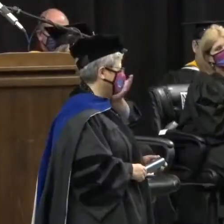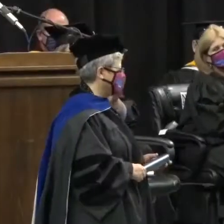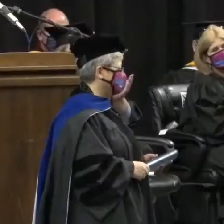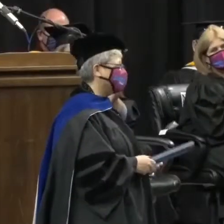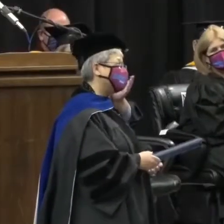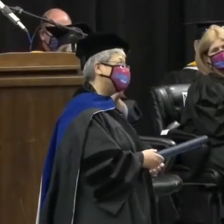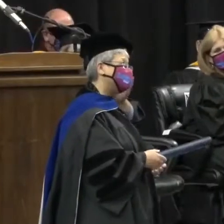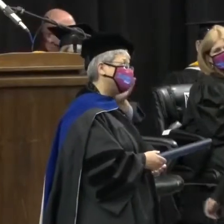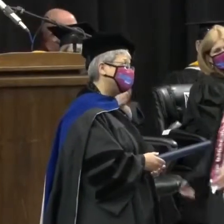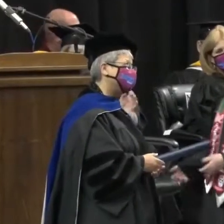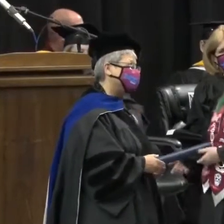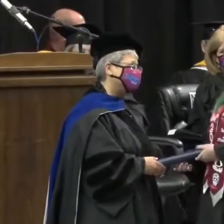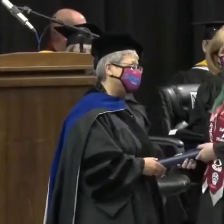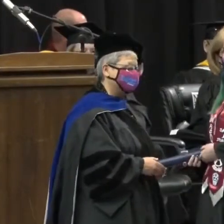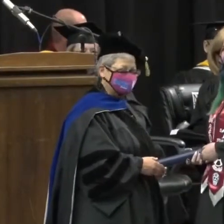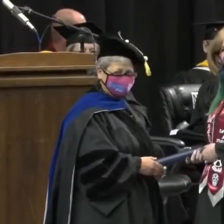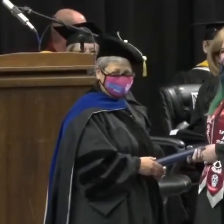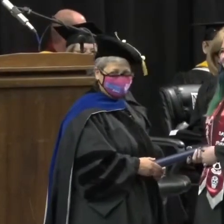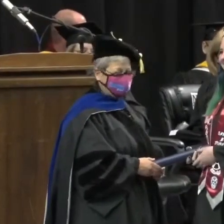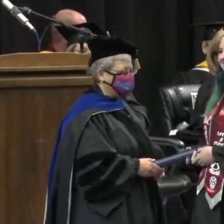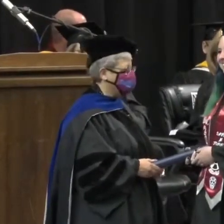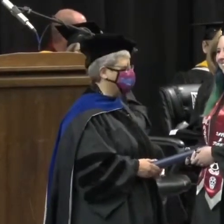Science.